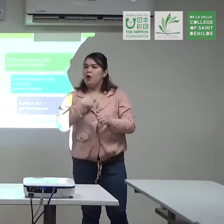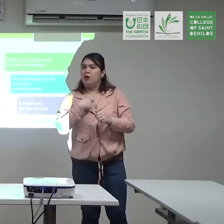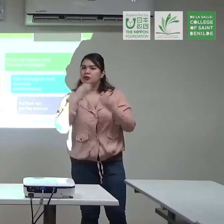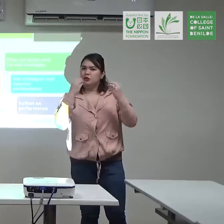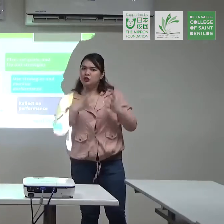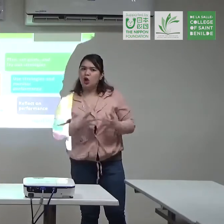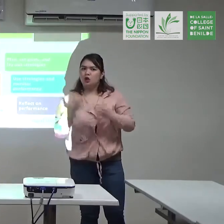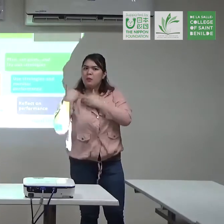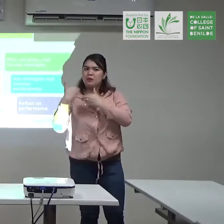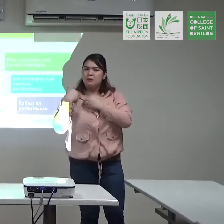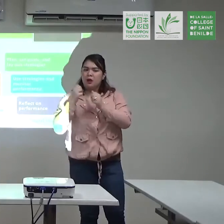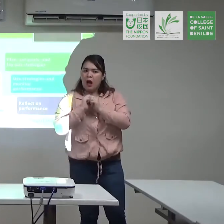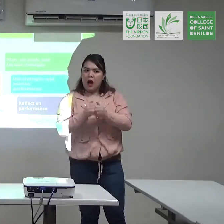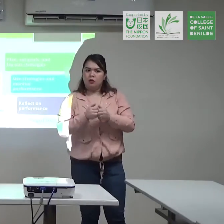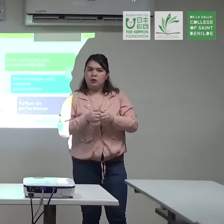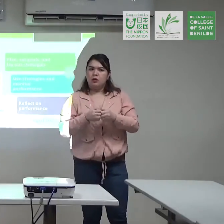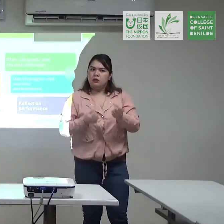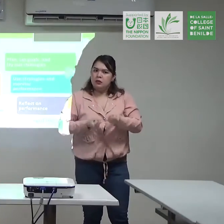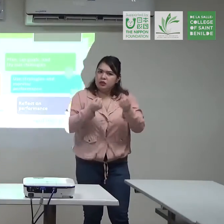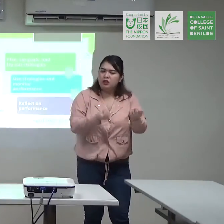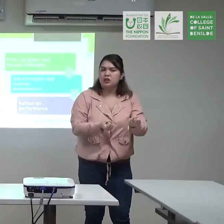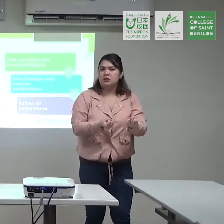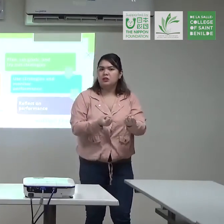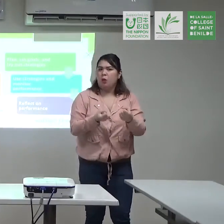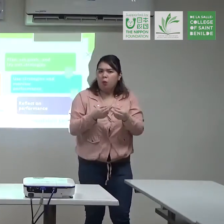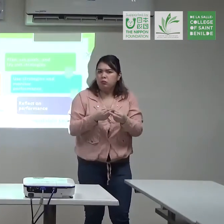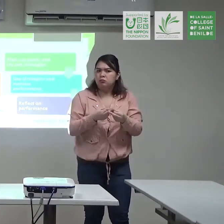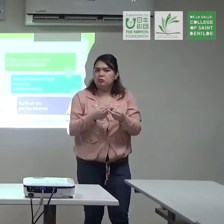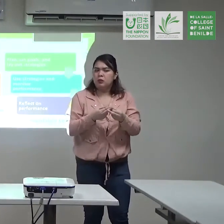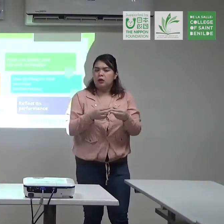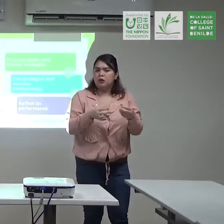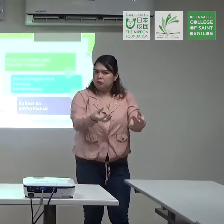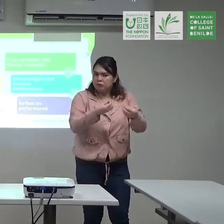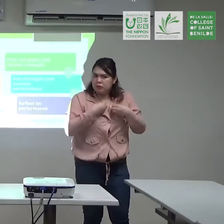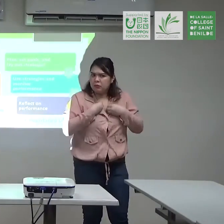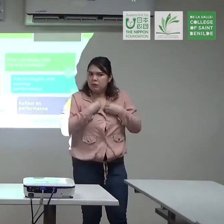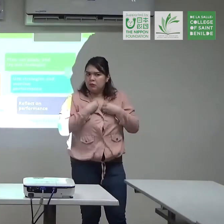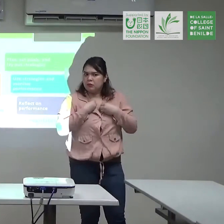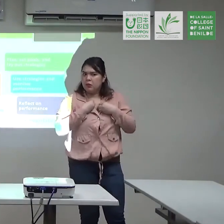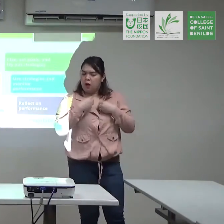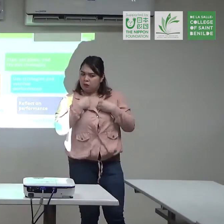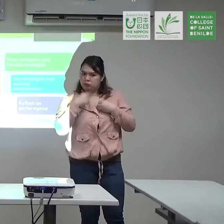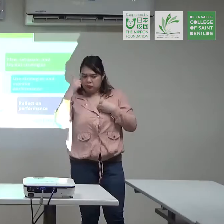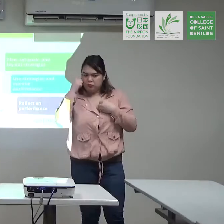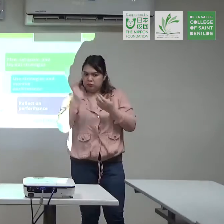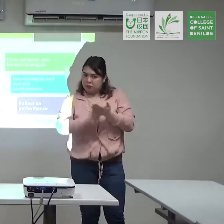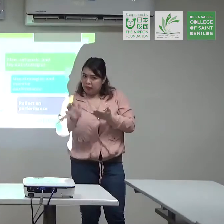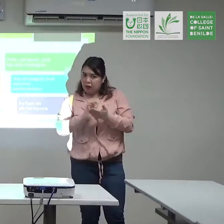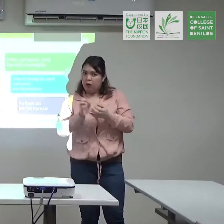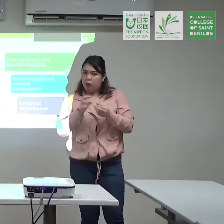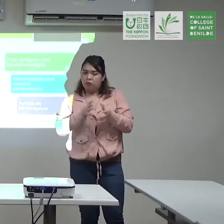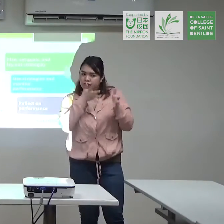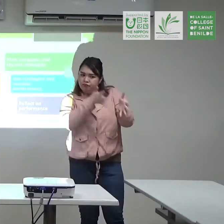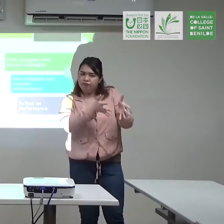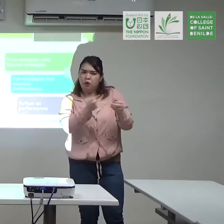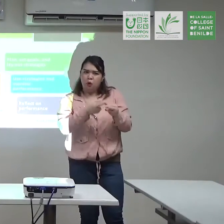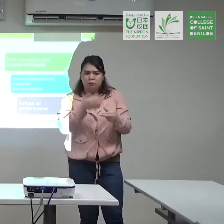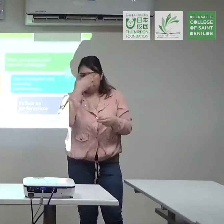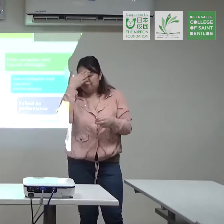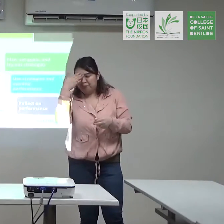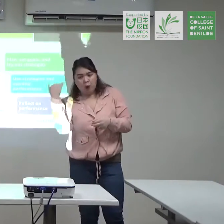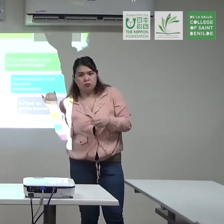to the feedbacks that you have received? Are you going to use it, ignore it, forget